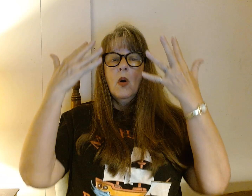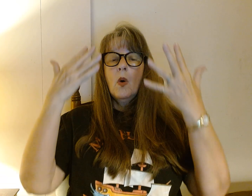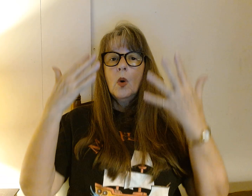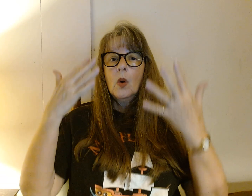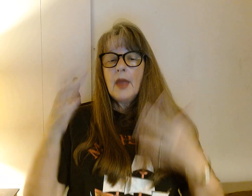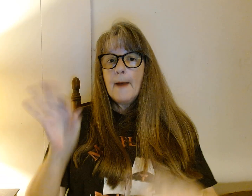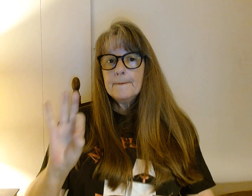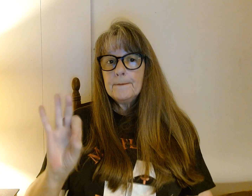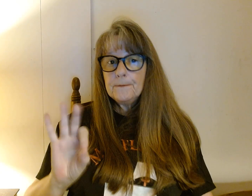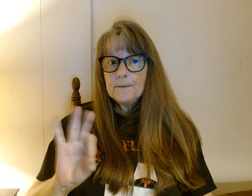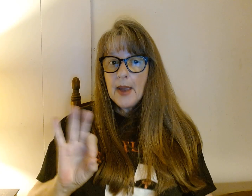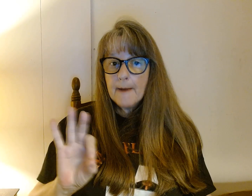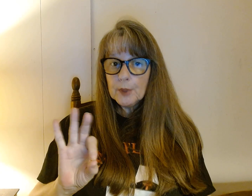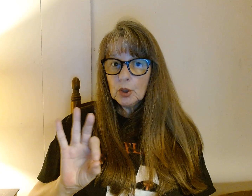or that pepper